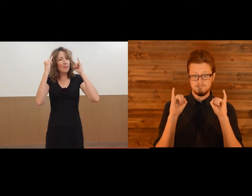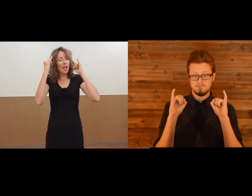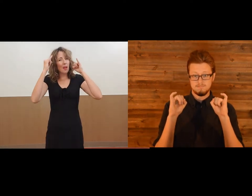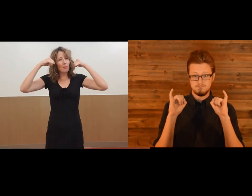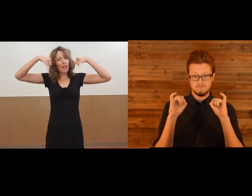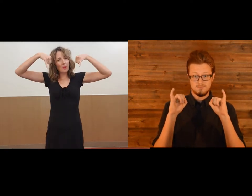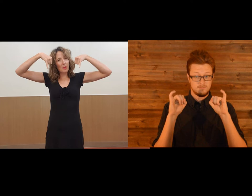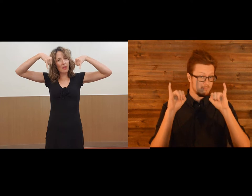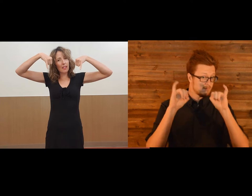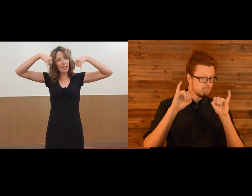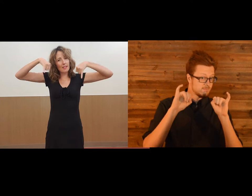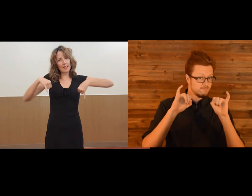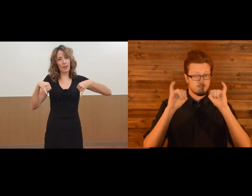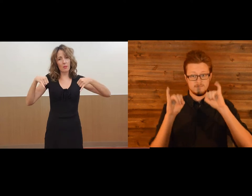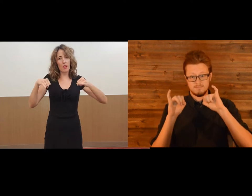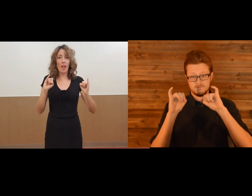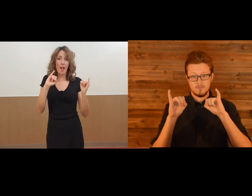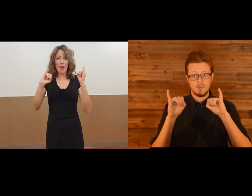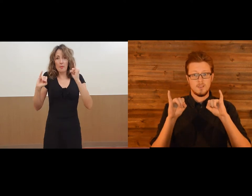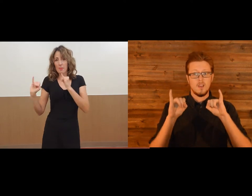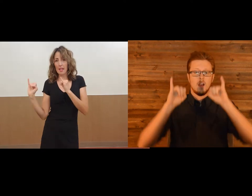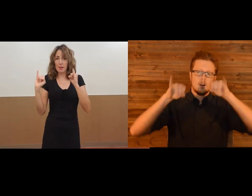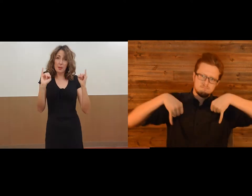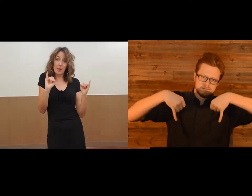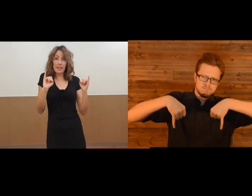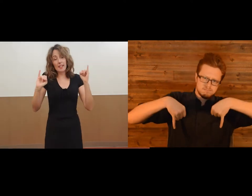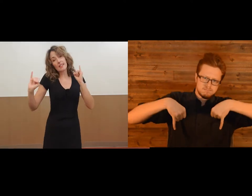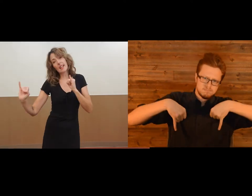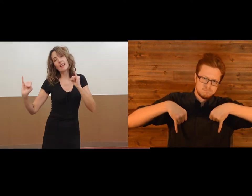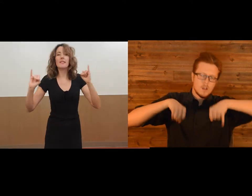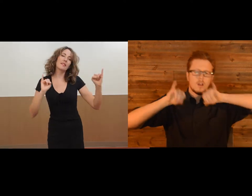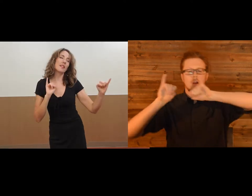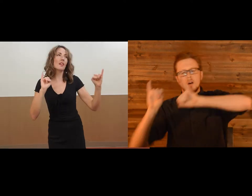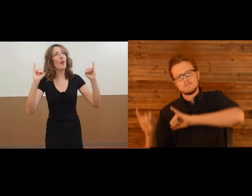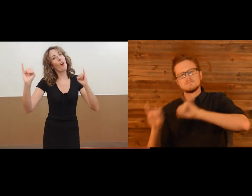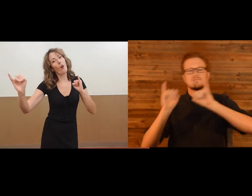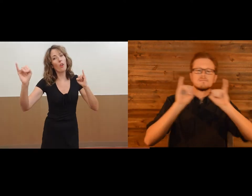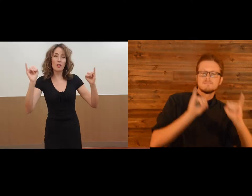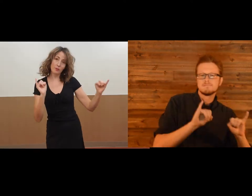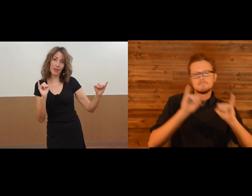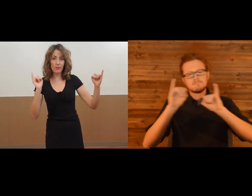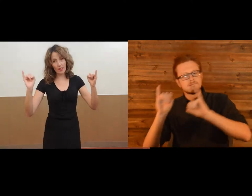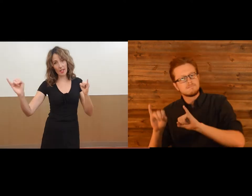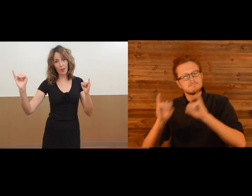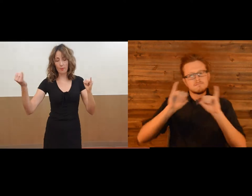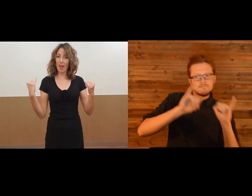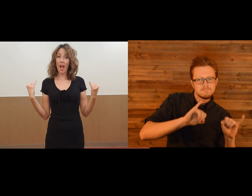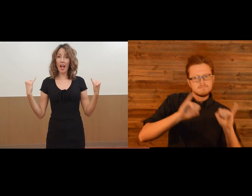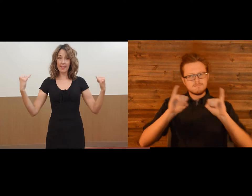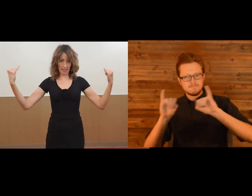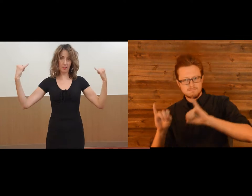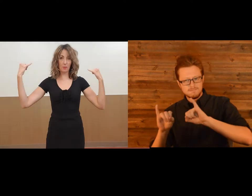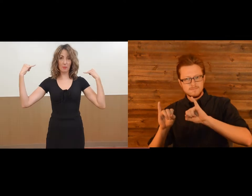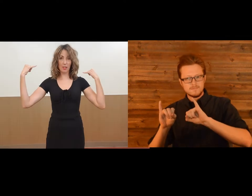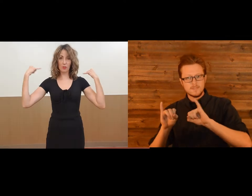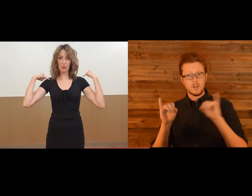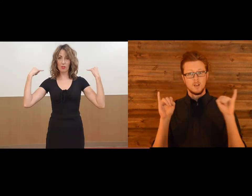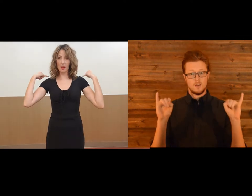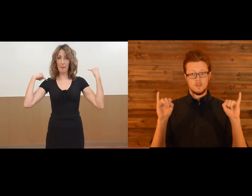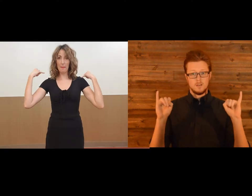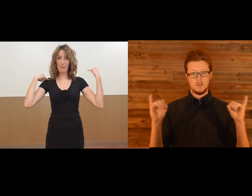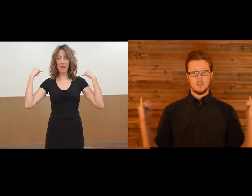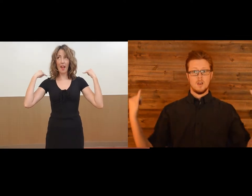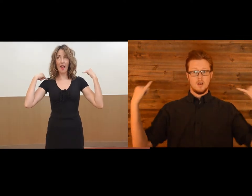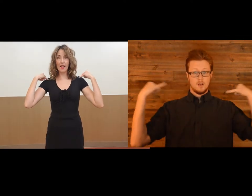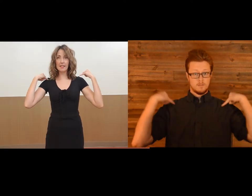up. Baby pinkies down. Baby pinkies dancing all around the town. I dance them on my